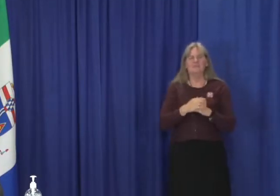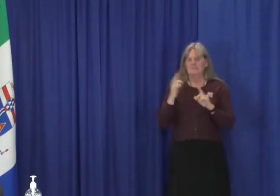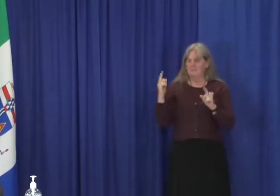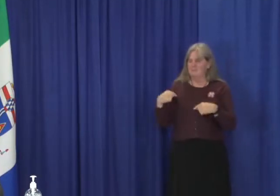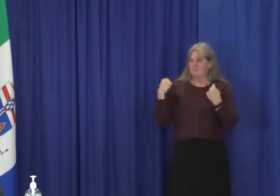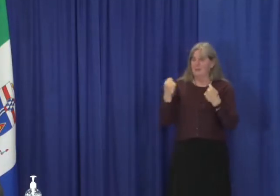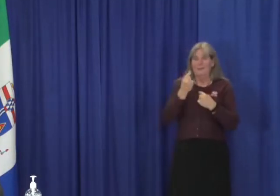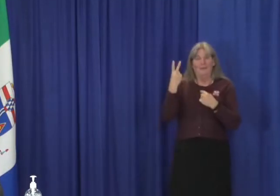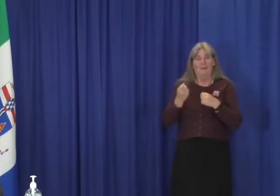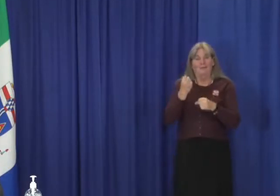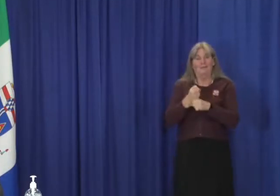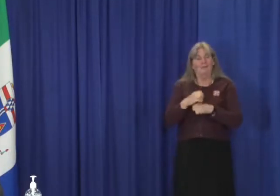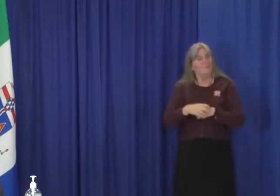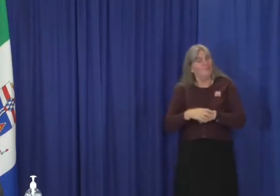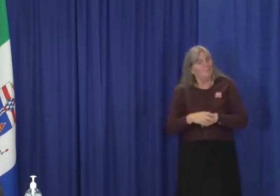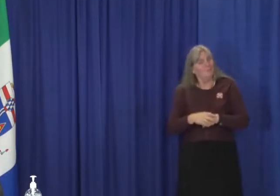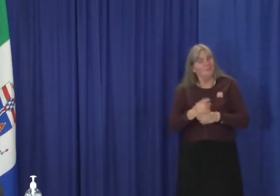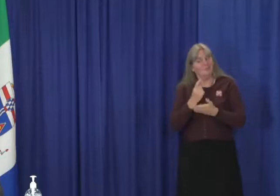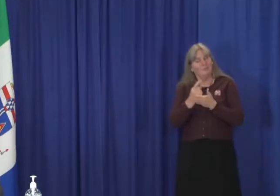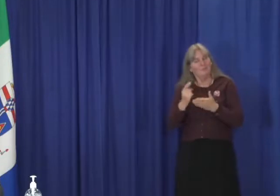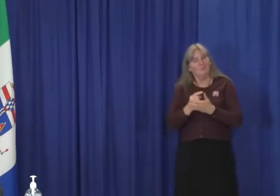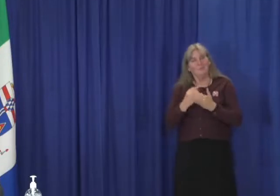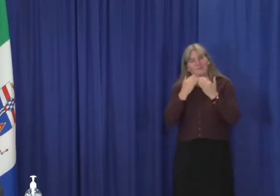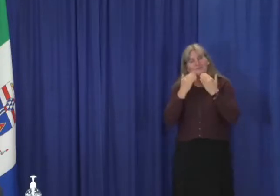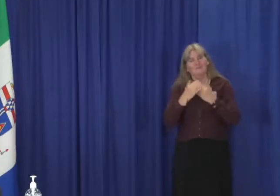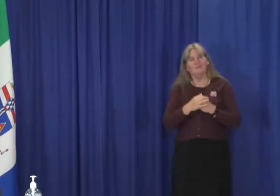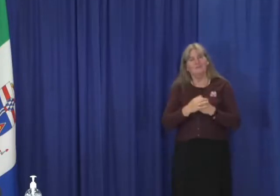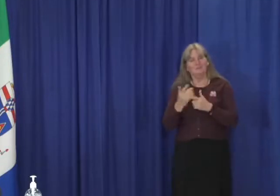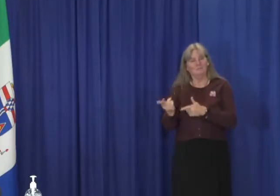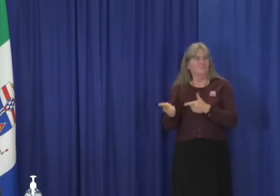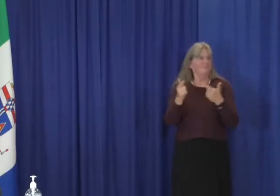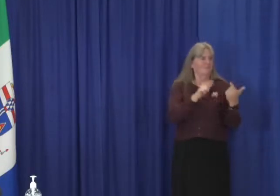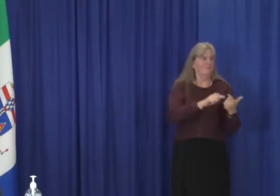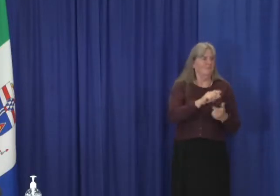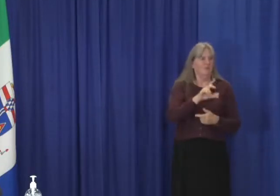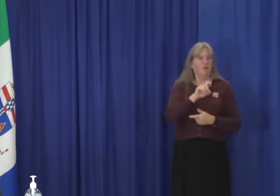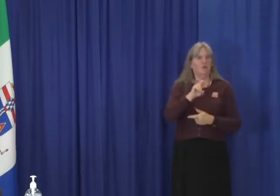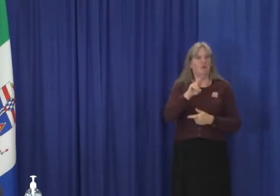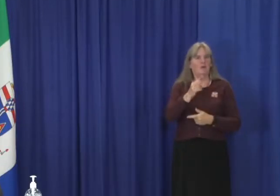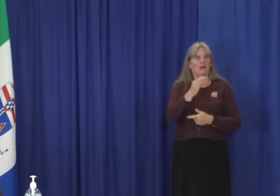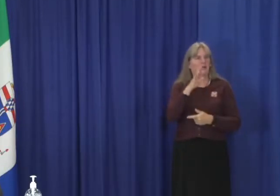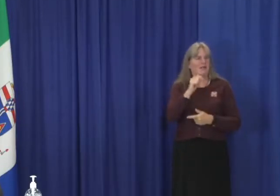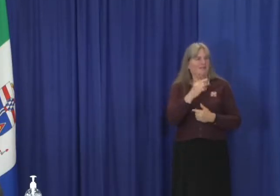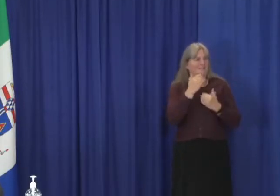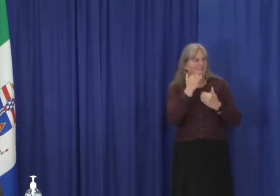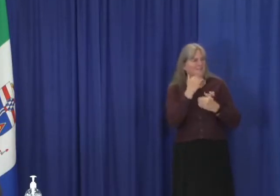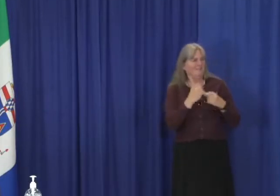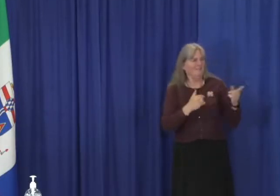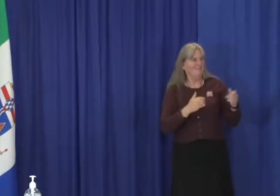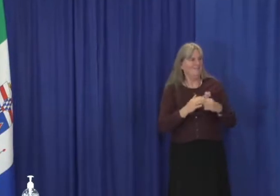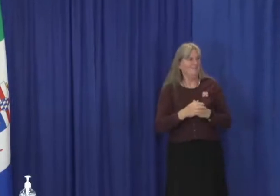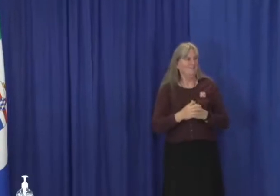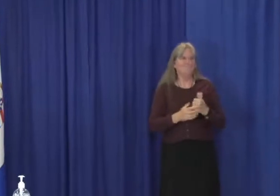past year and a half to our weekly updates. And I'll pass things off now to Dr. Elliott. Thank you very much.